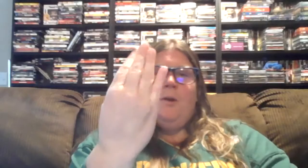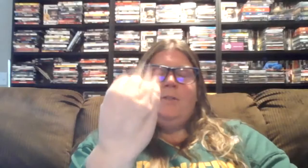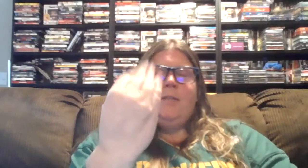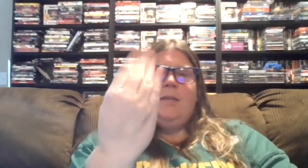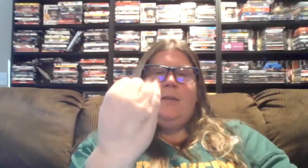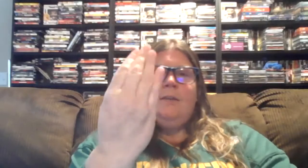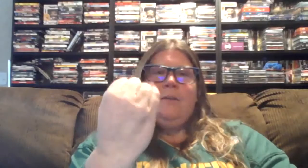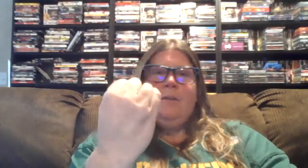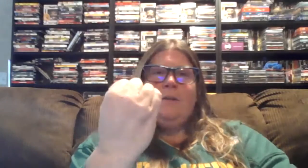14,